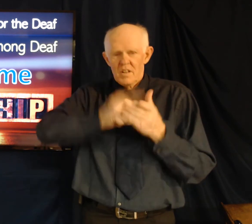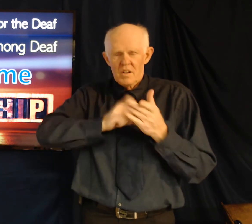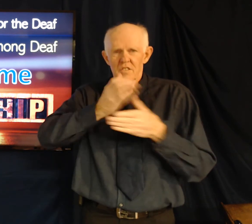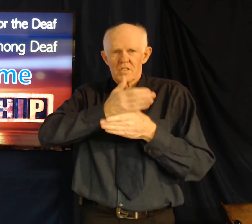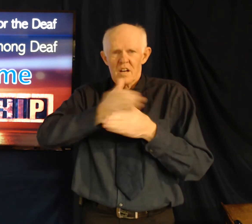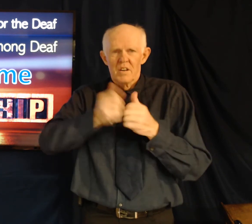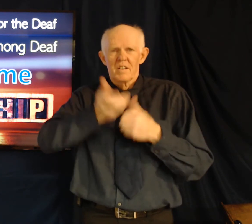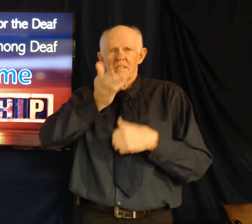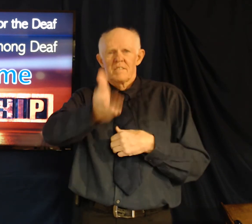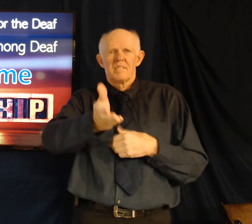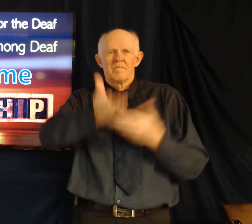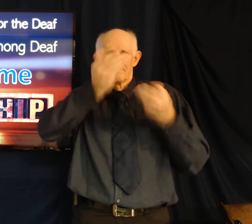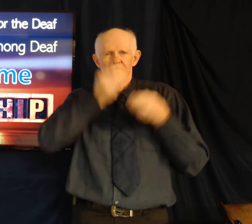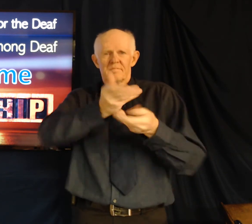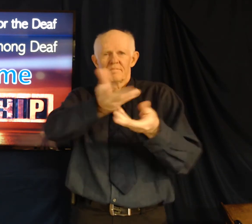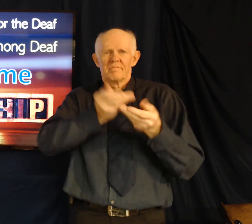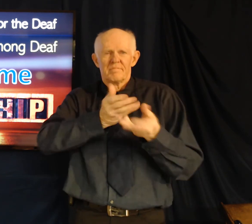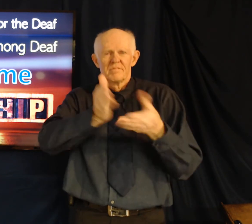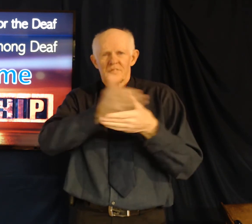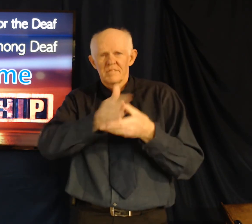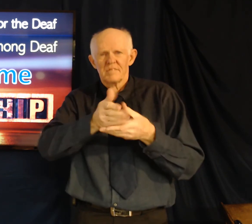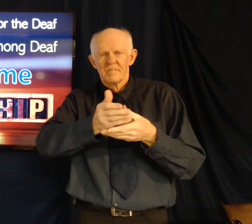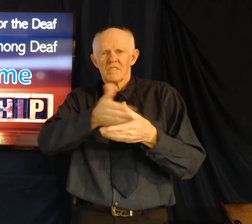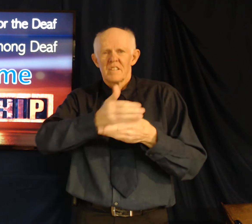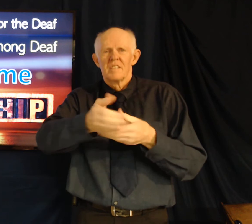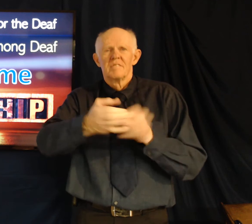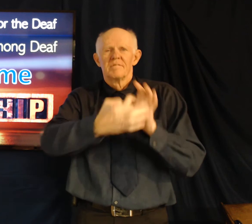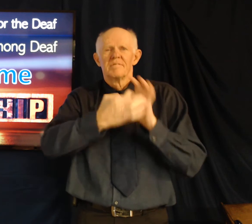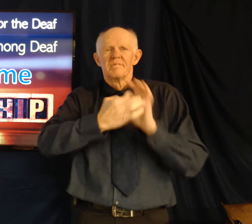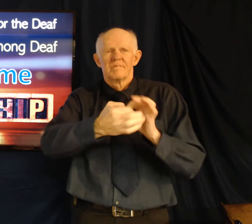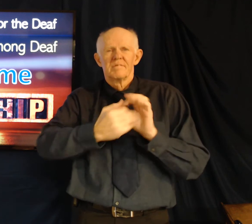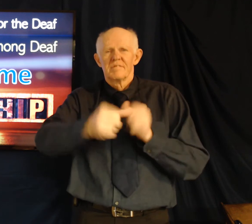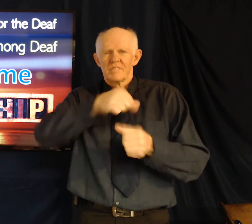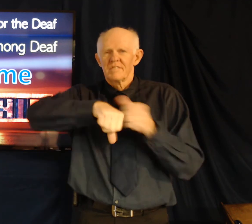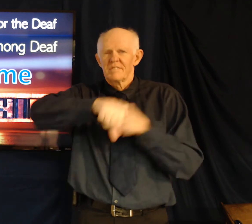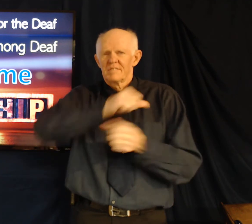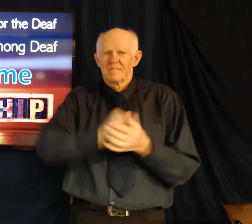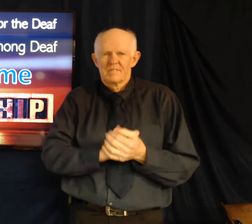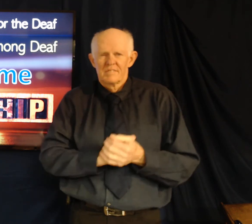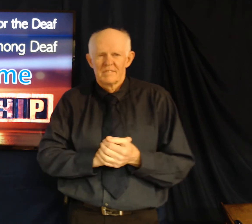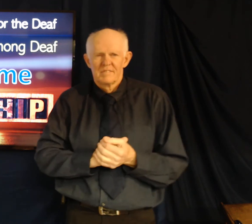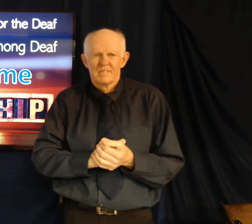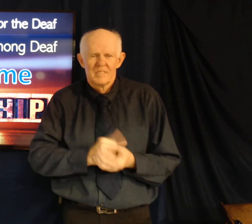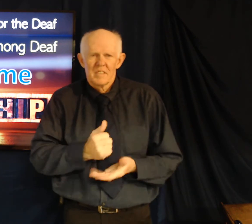We learn, and I learn, and I share with you, and we share with each other.